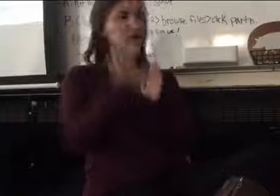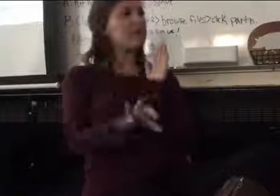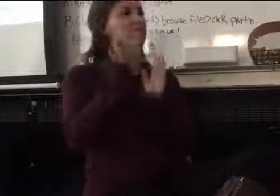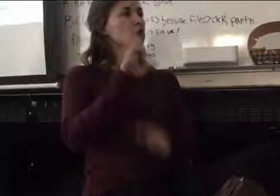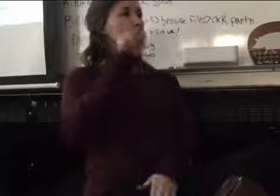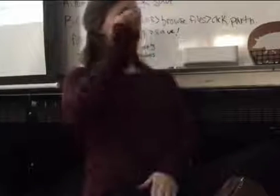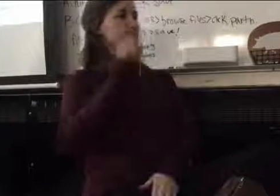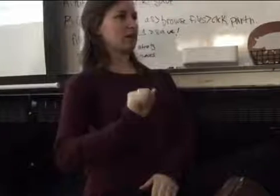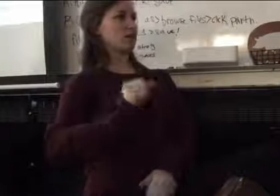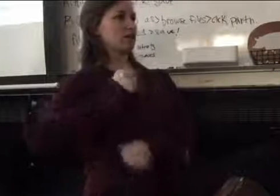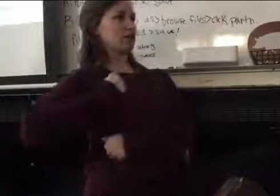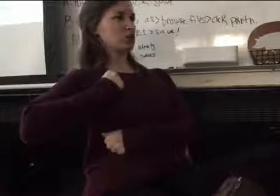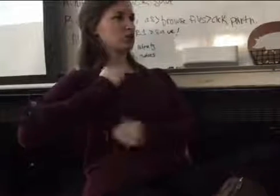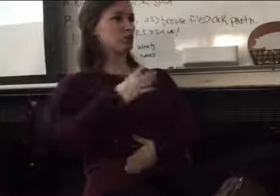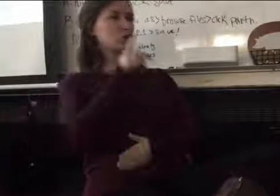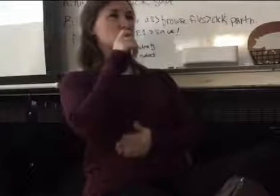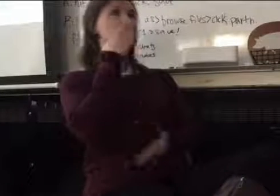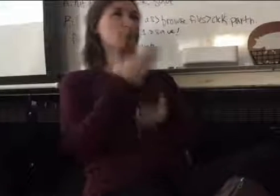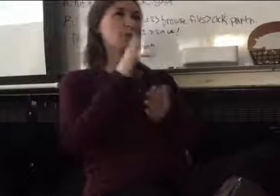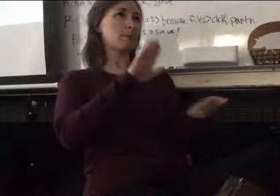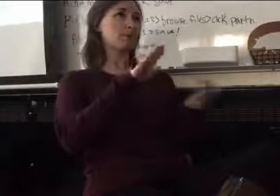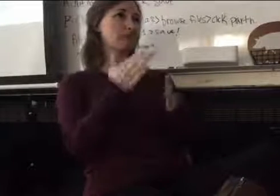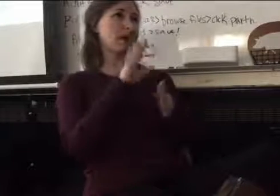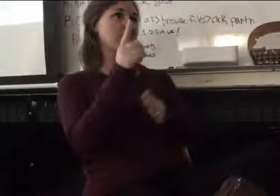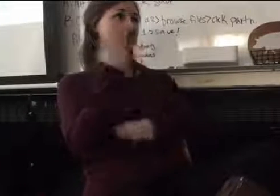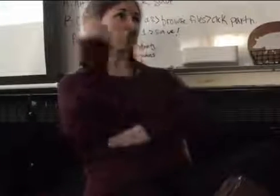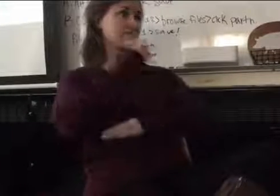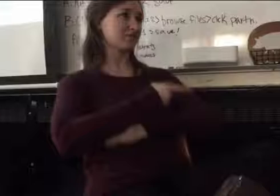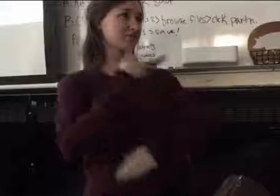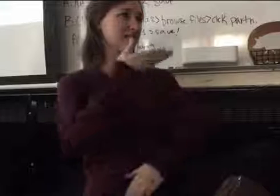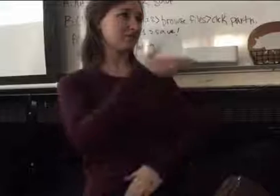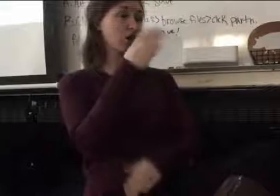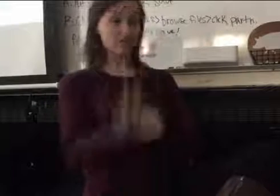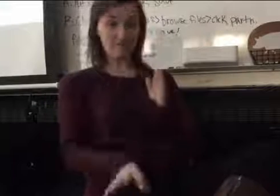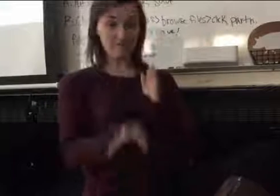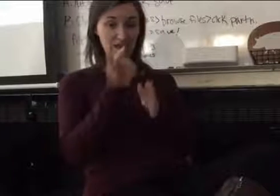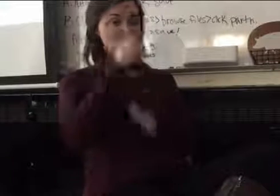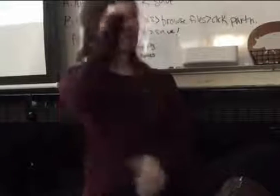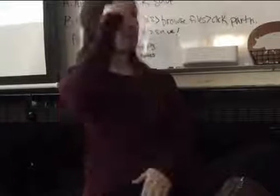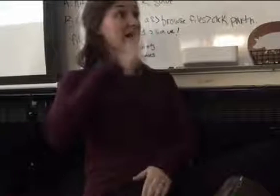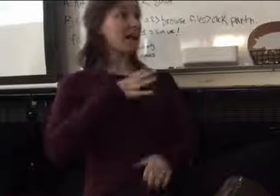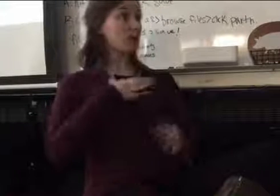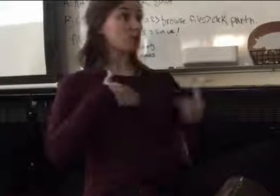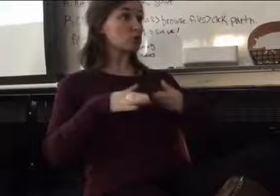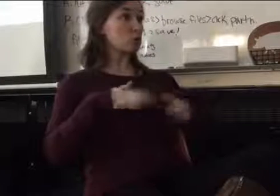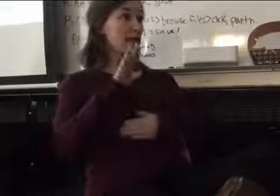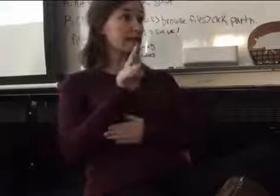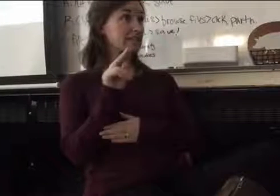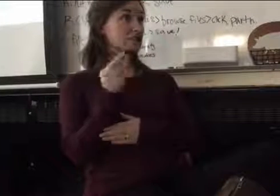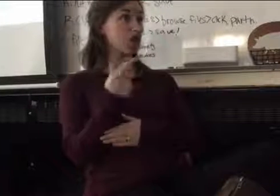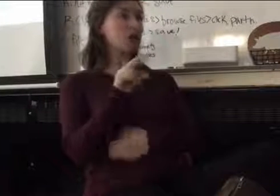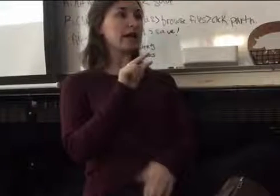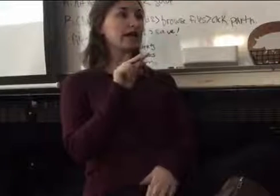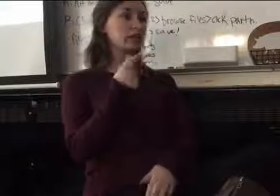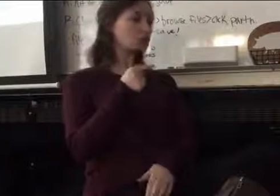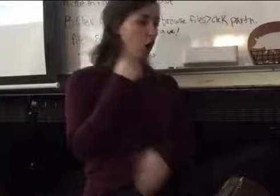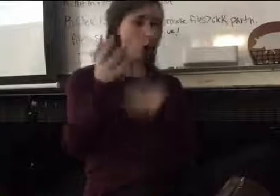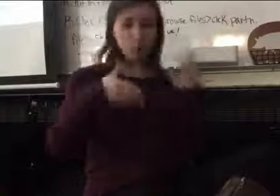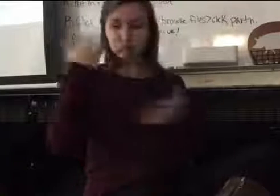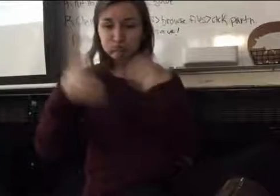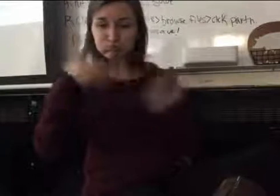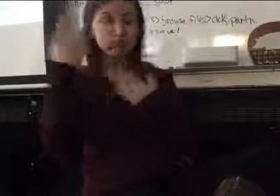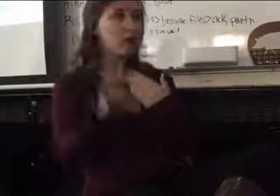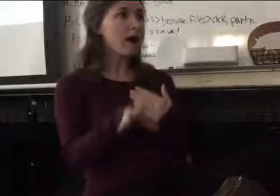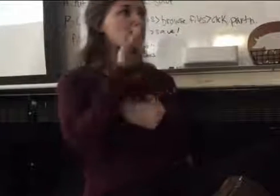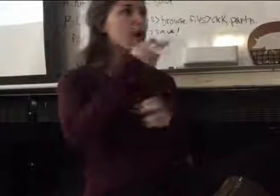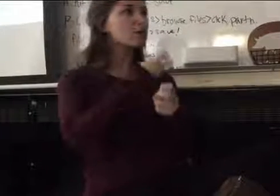soldier that probably died on the very first day. They found him. A guy was walking his dog, and his dog just went and dug up bones